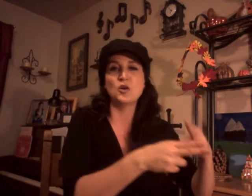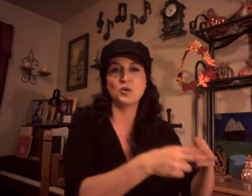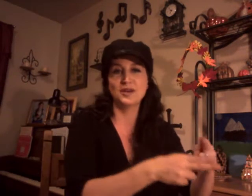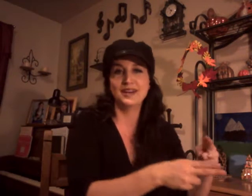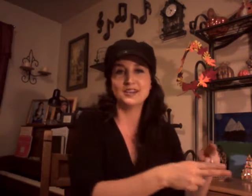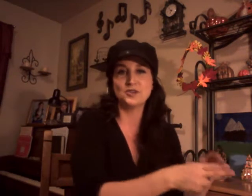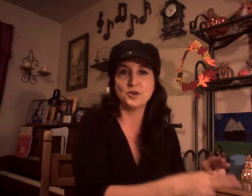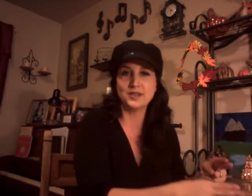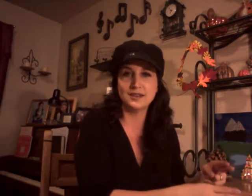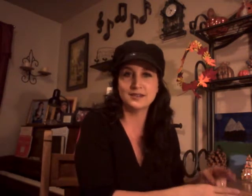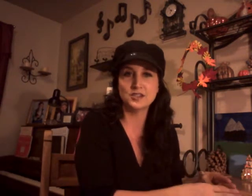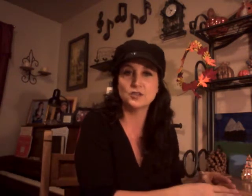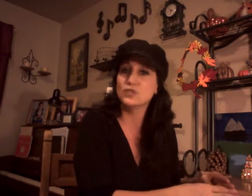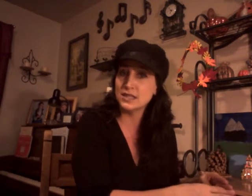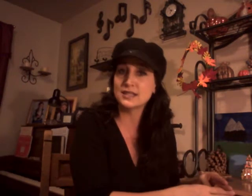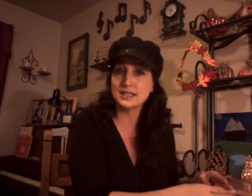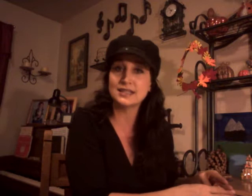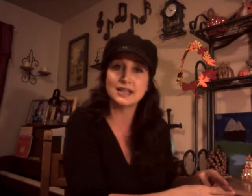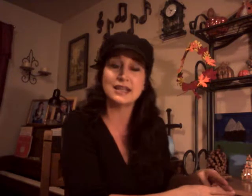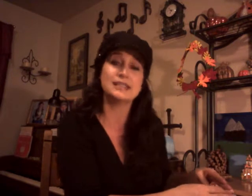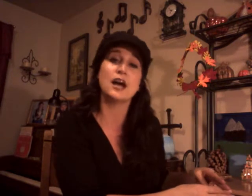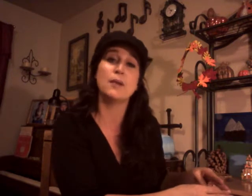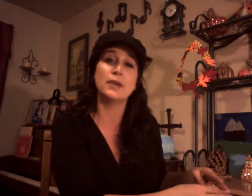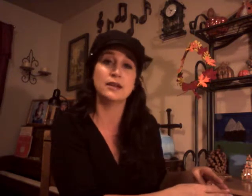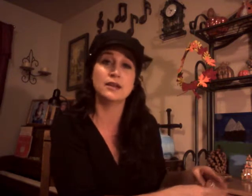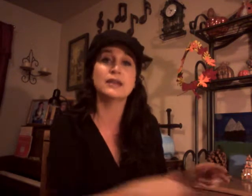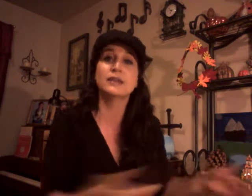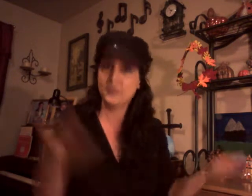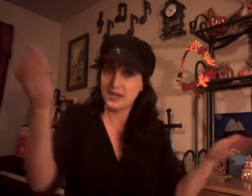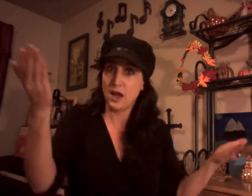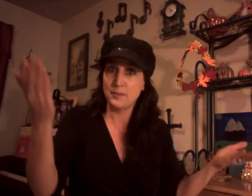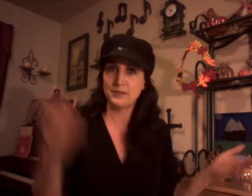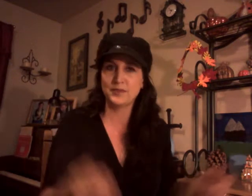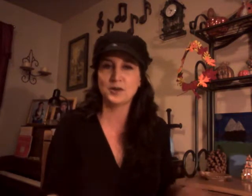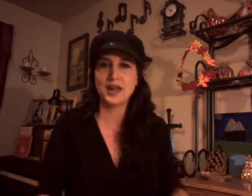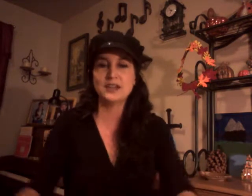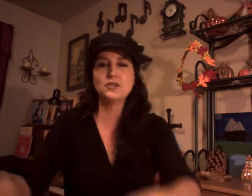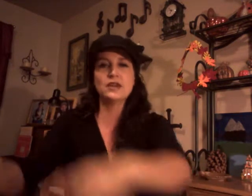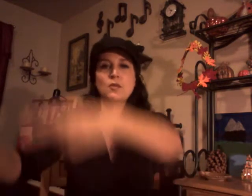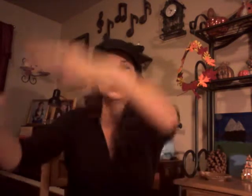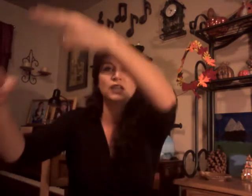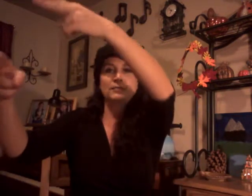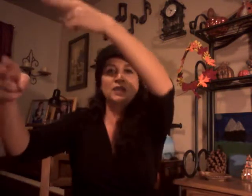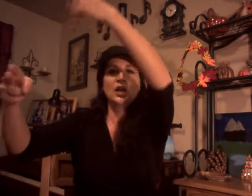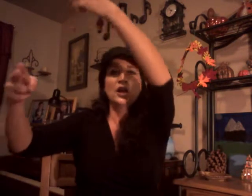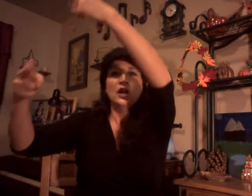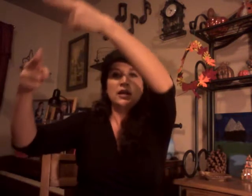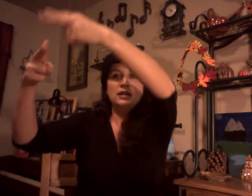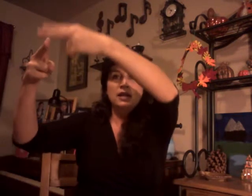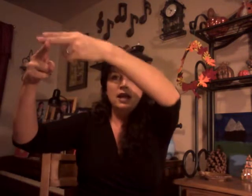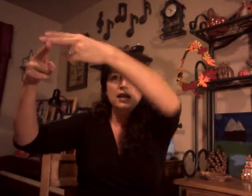lower as you go down to show Jesus is up and lifted up. Okay, do that one more time.